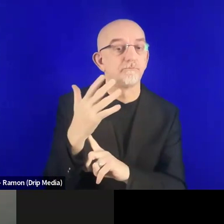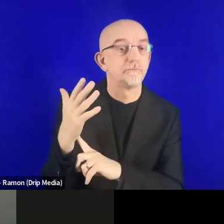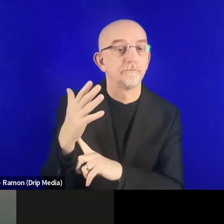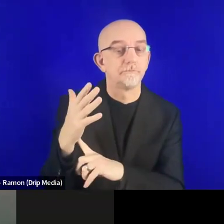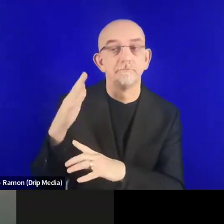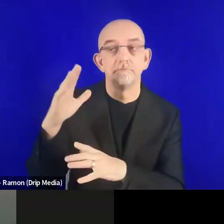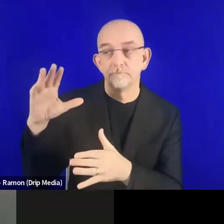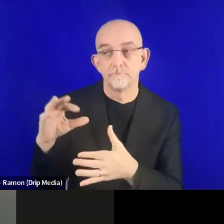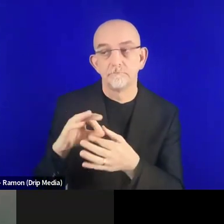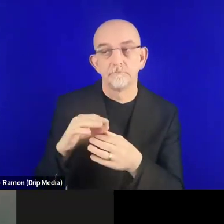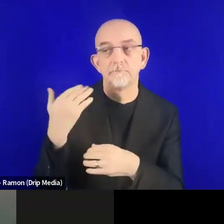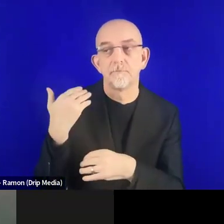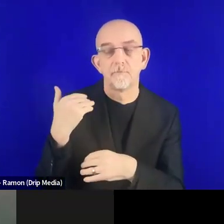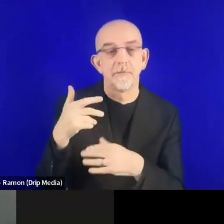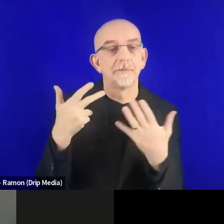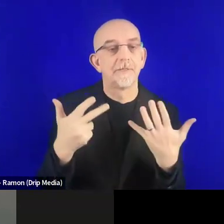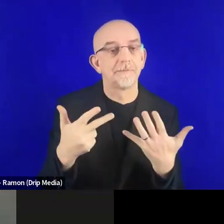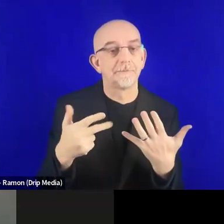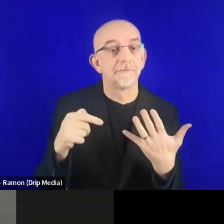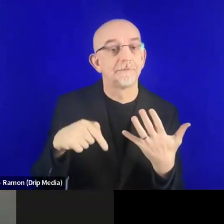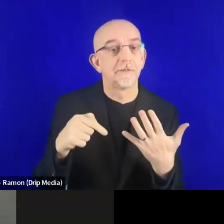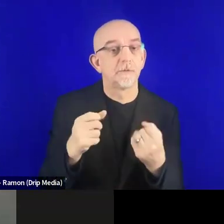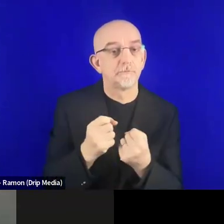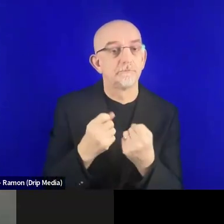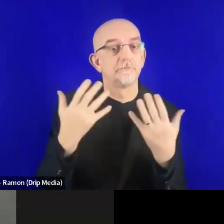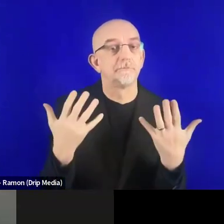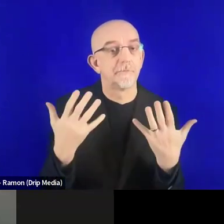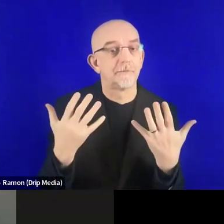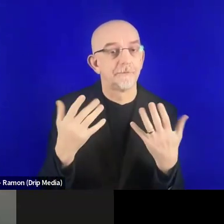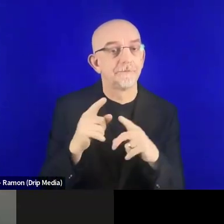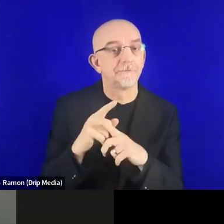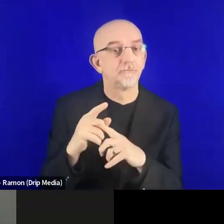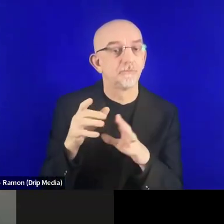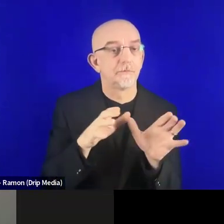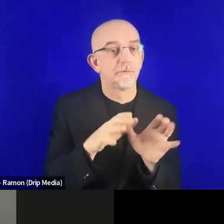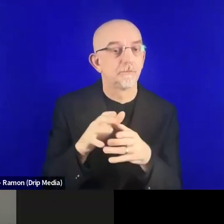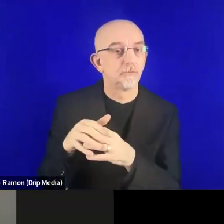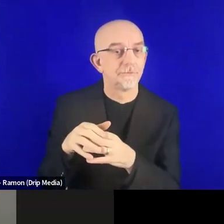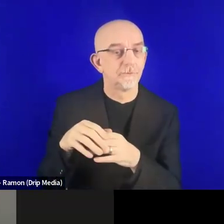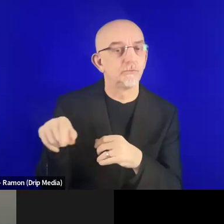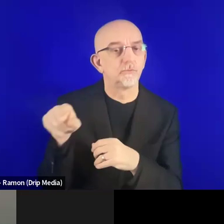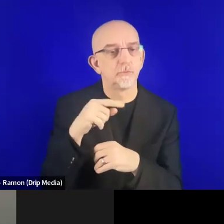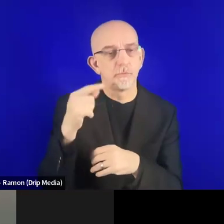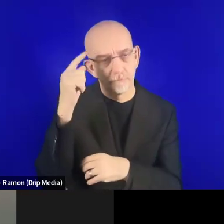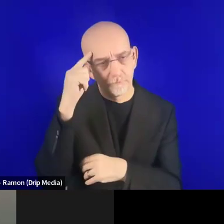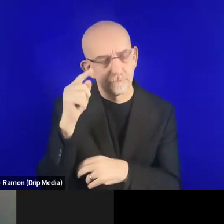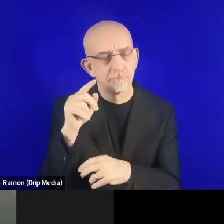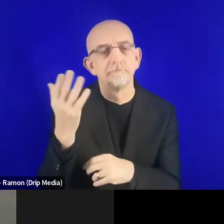at the policies that they have. These policies also reflect the disability component? Is